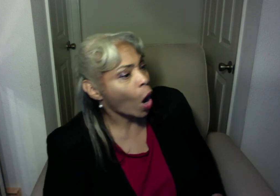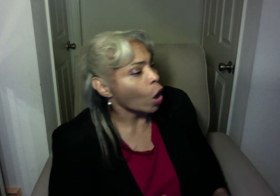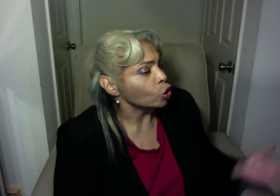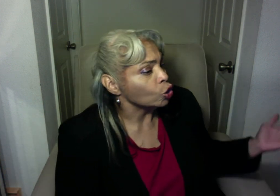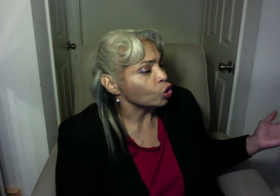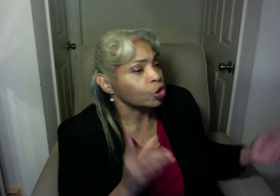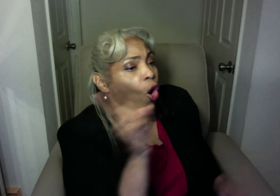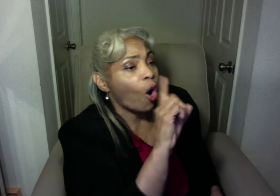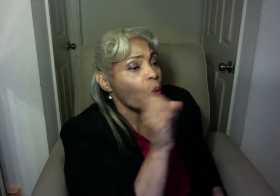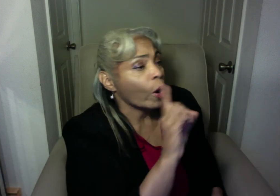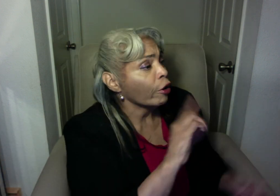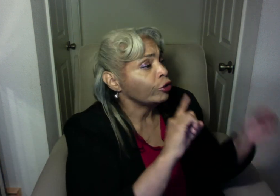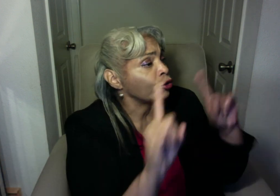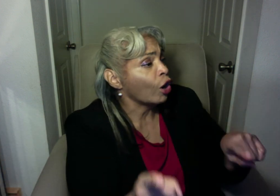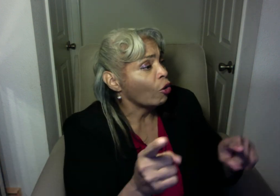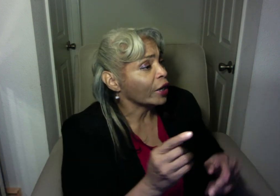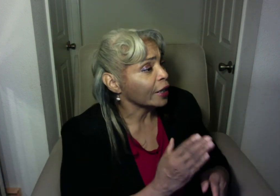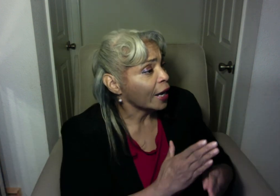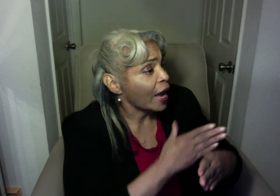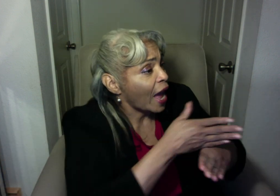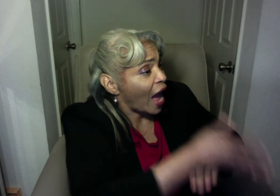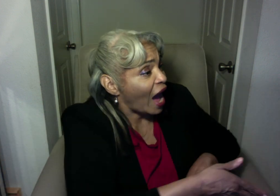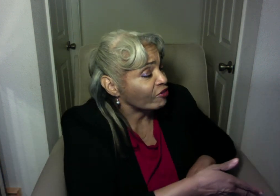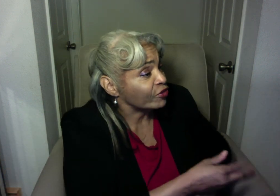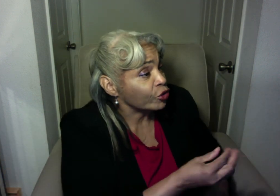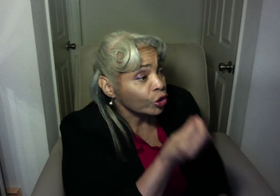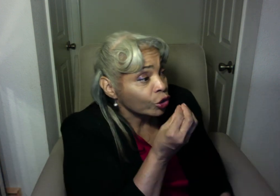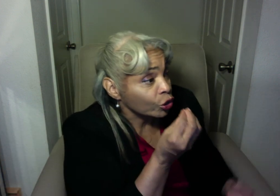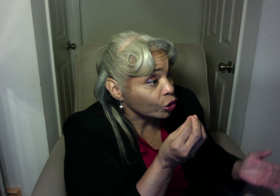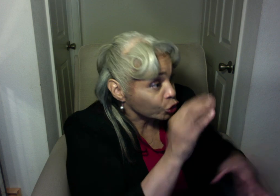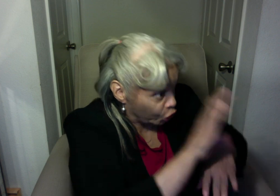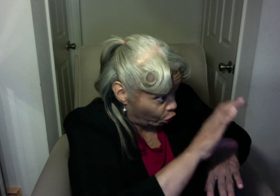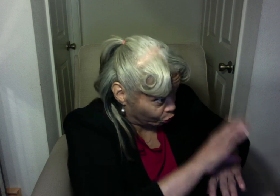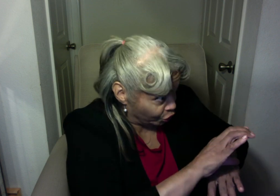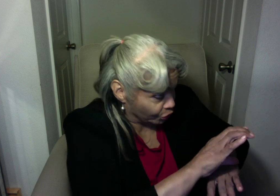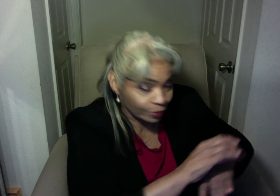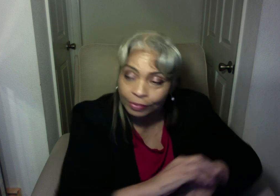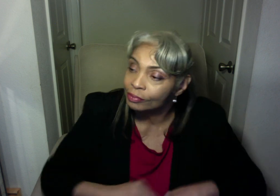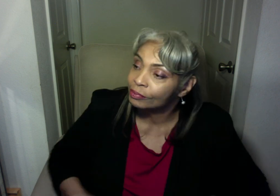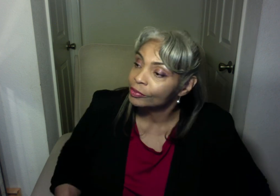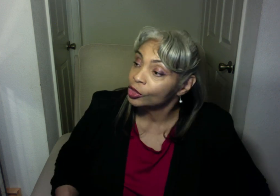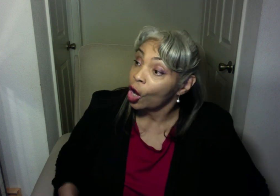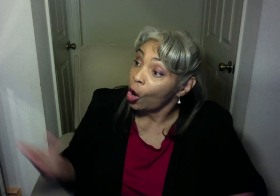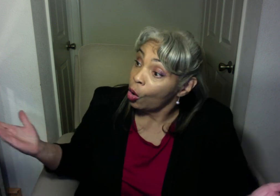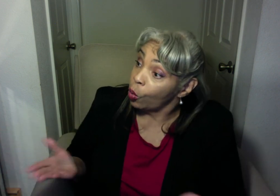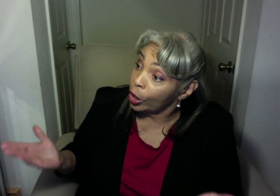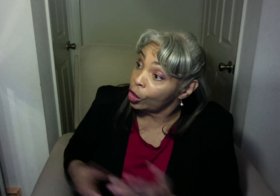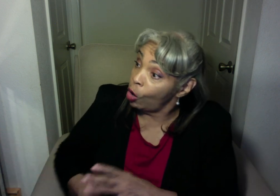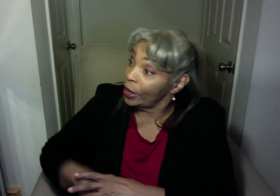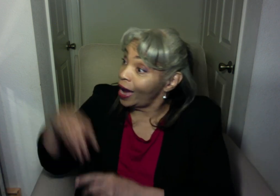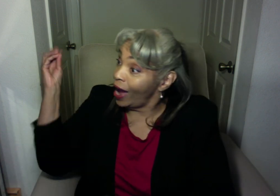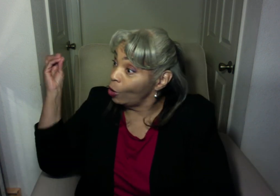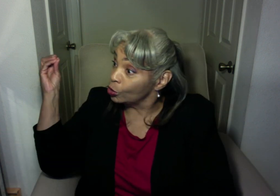So where are you going after church? We're going out